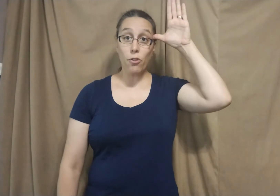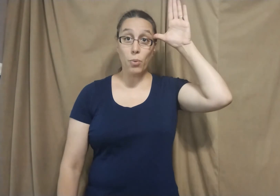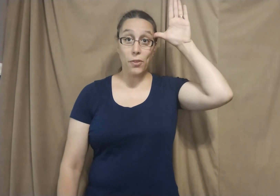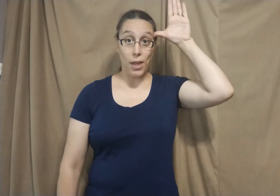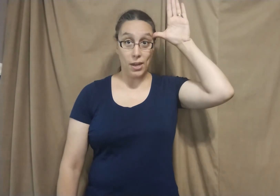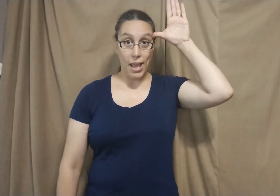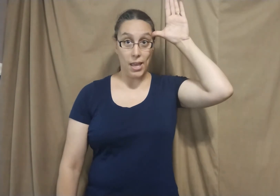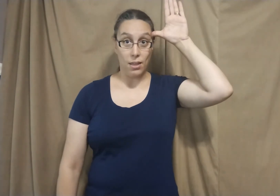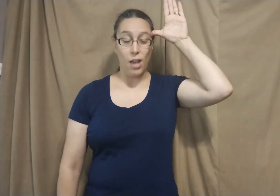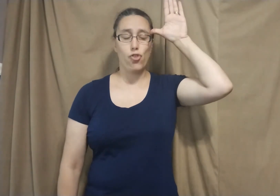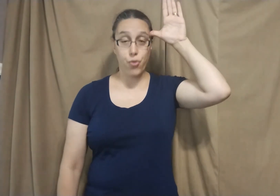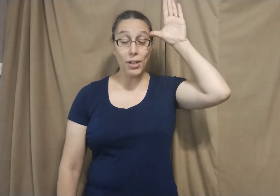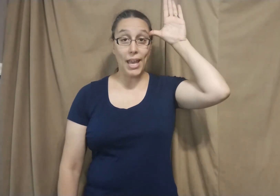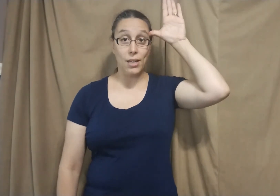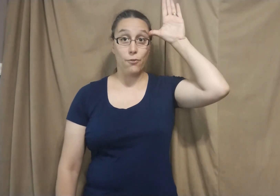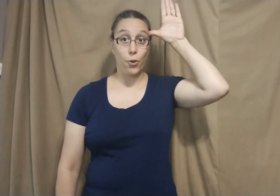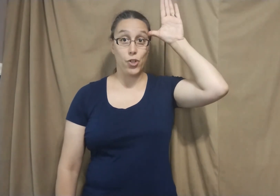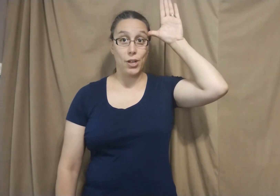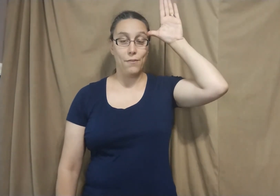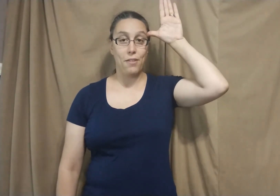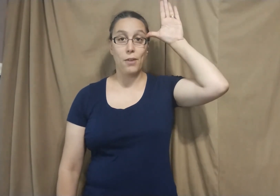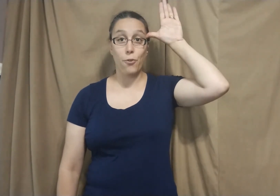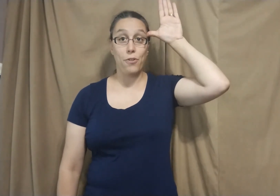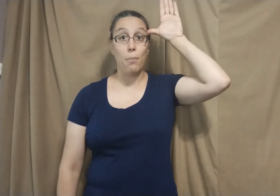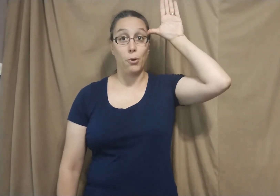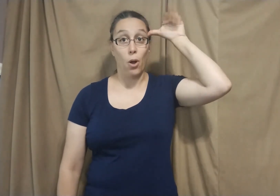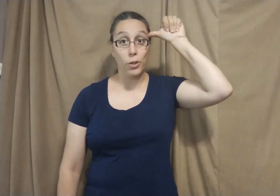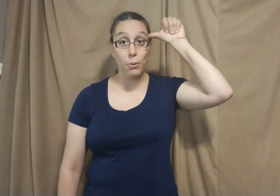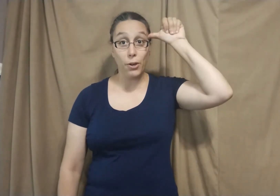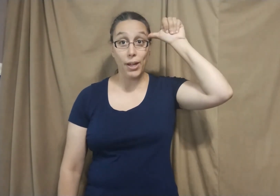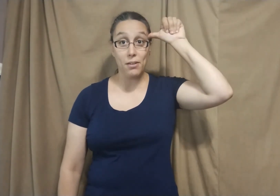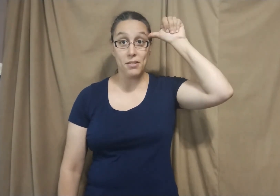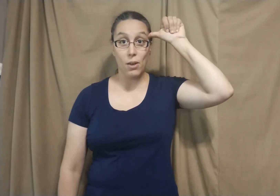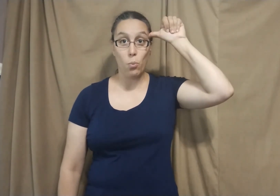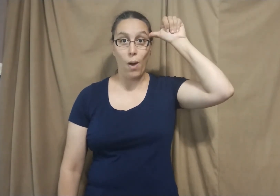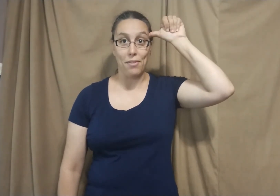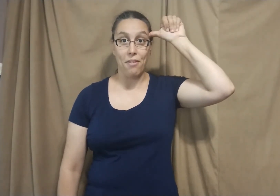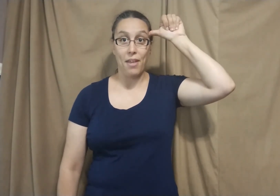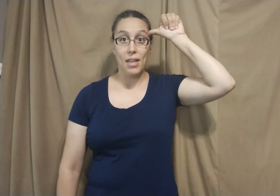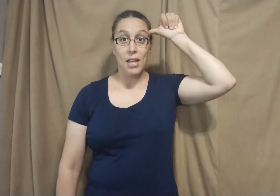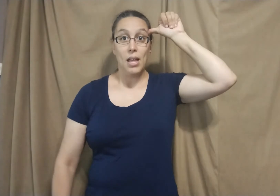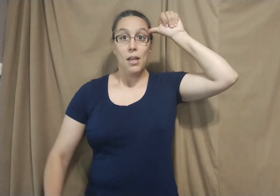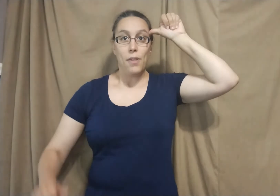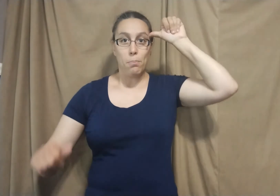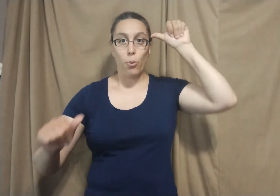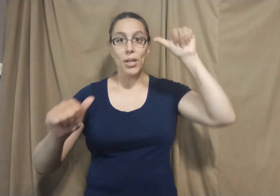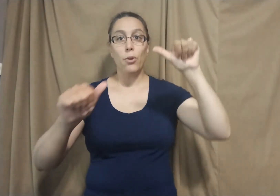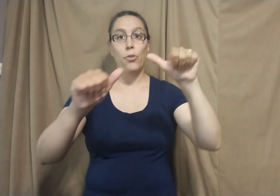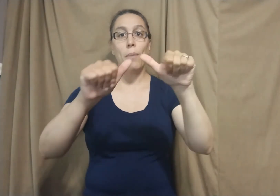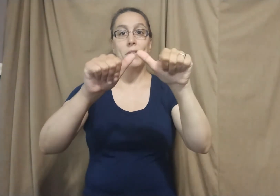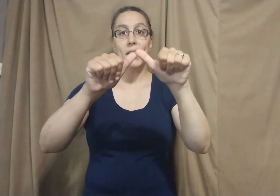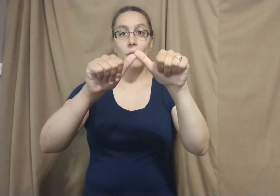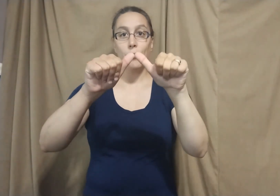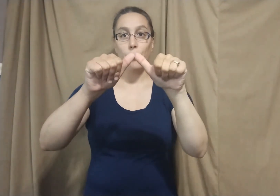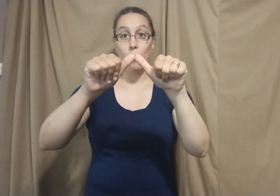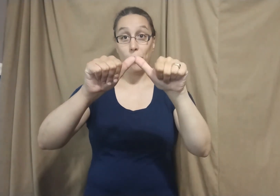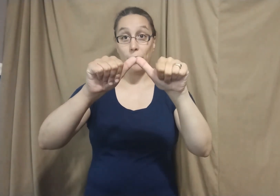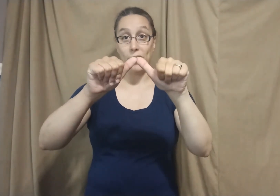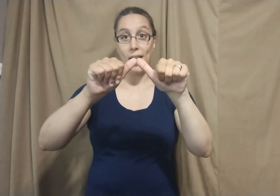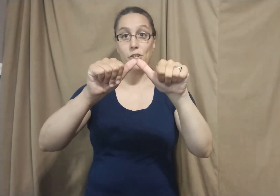with a truncated version of the sign for stubborn. Only bring your hands down once, then bring your thumbs together to form sort of a tent